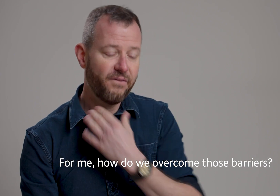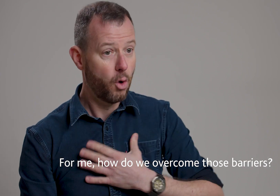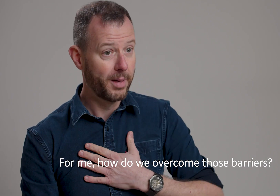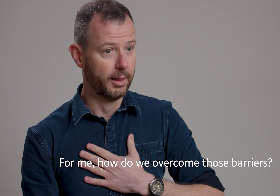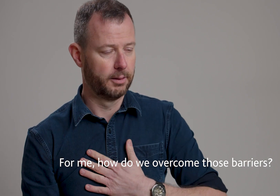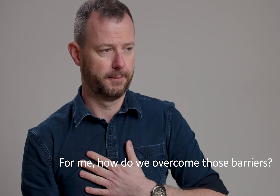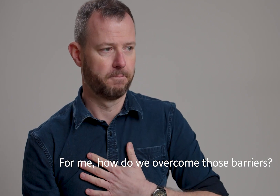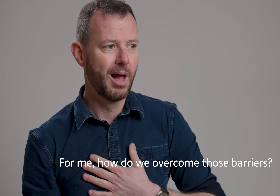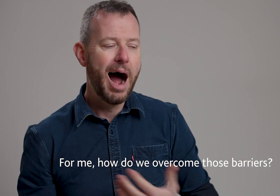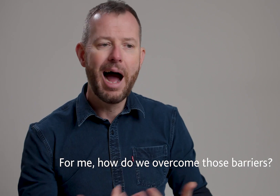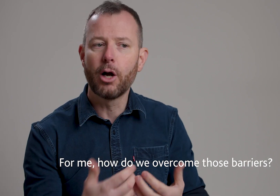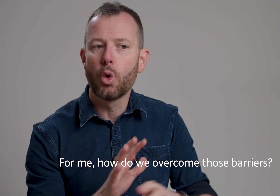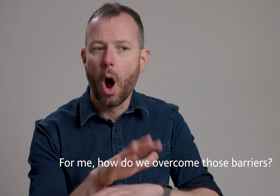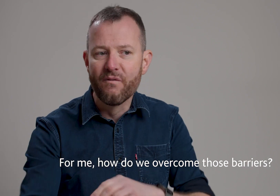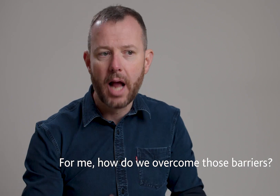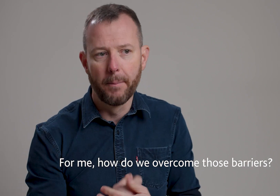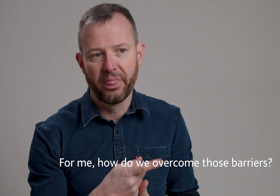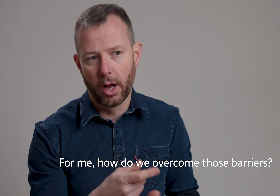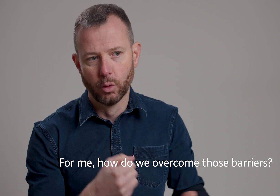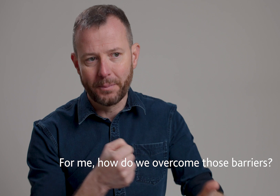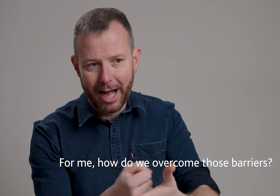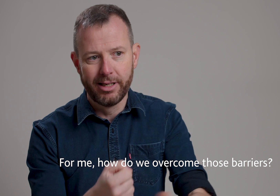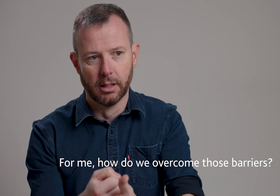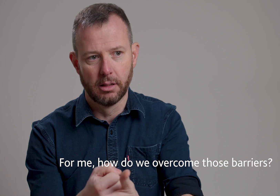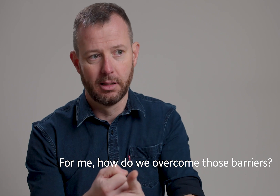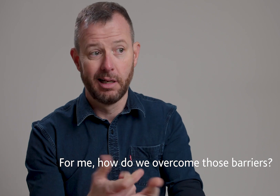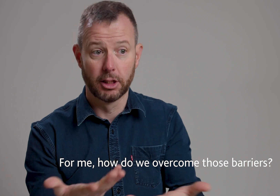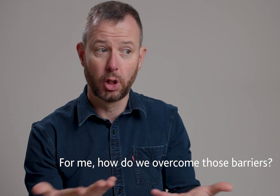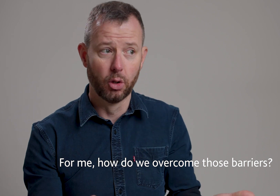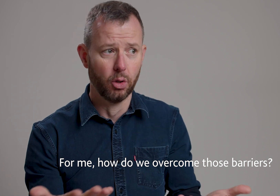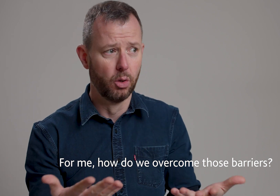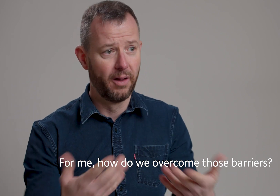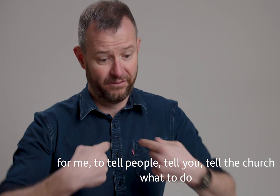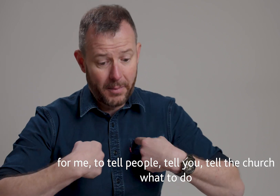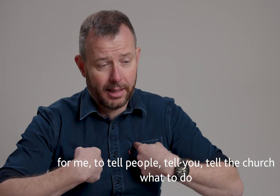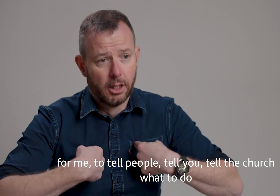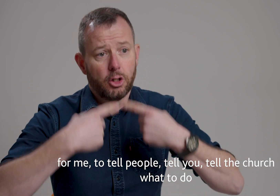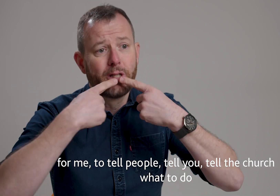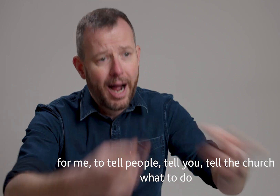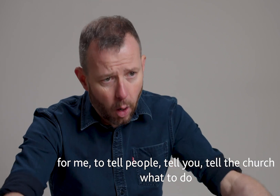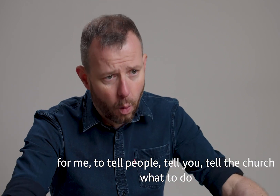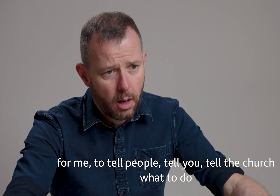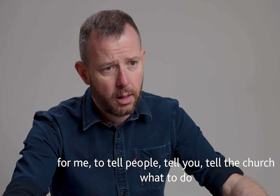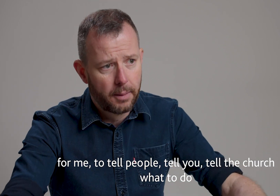For me, how to overcome those challenges is to simply tell